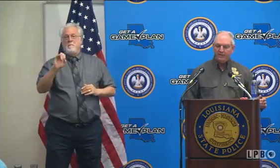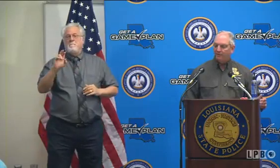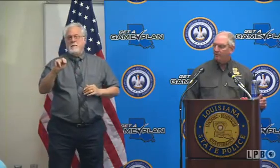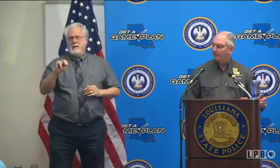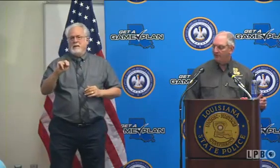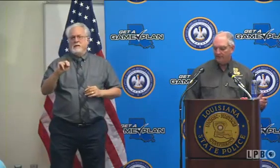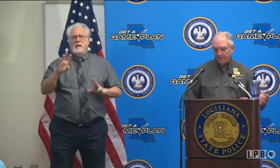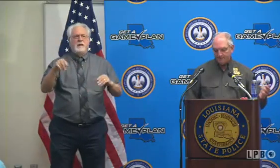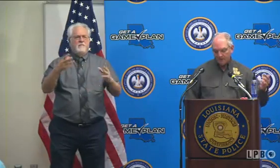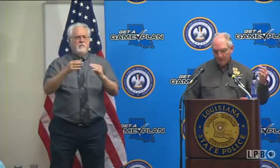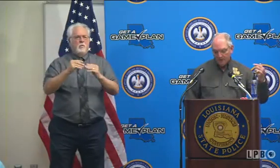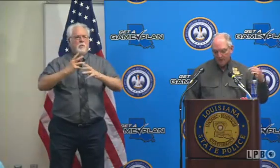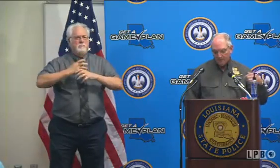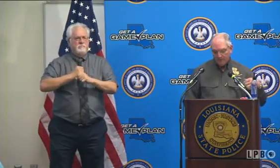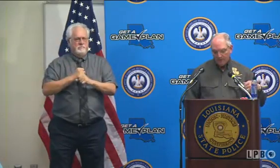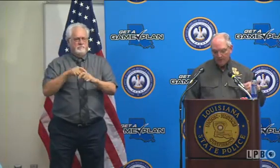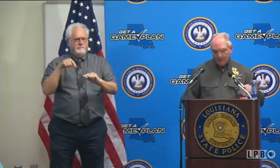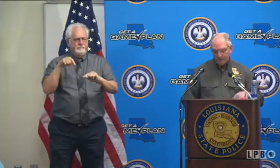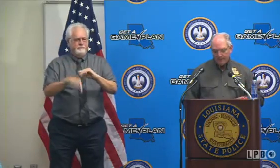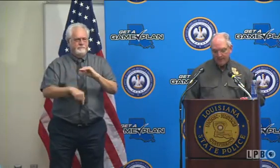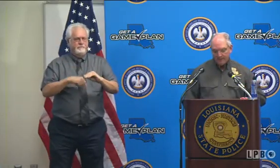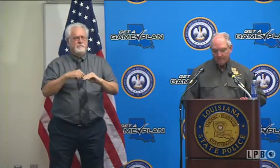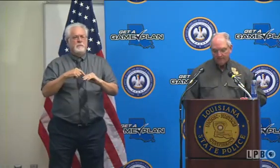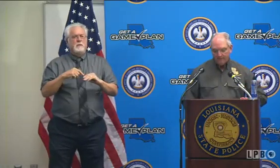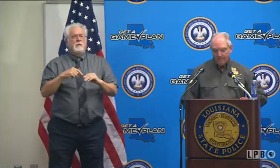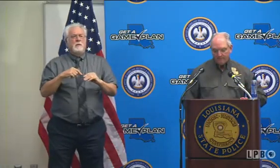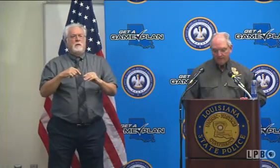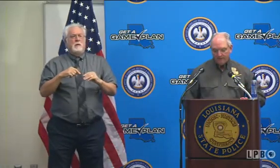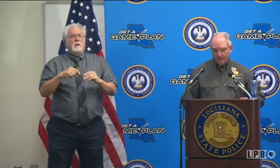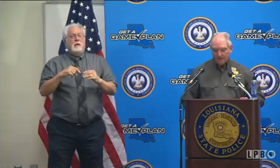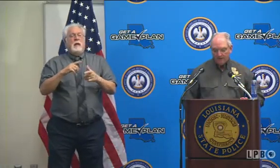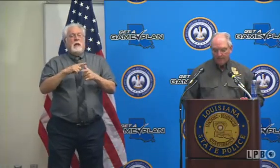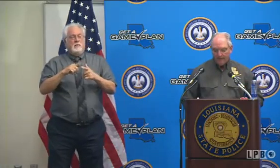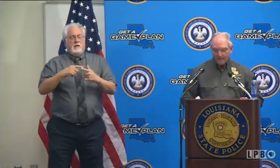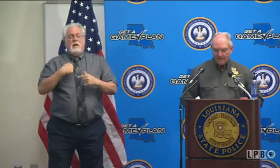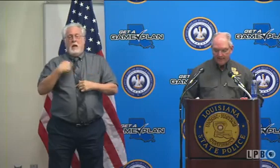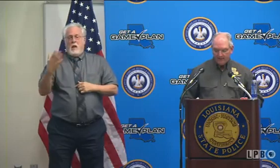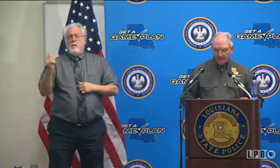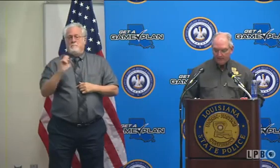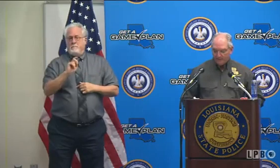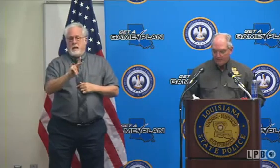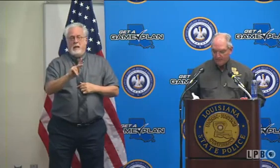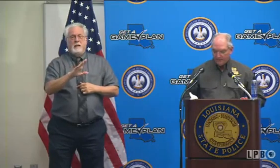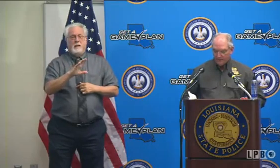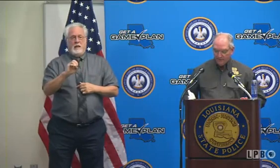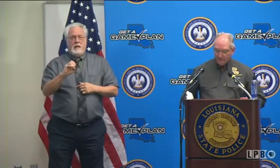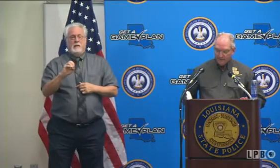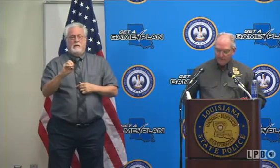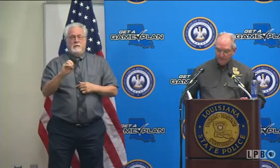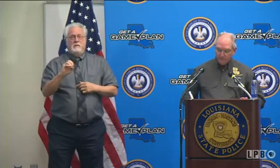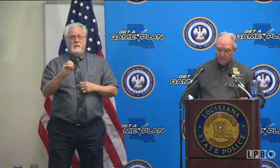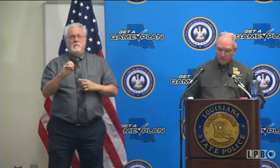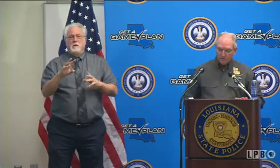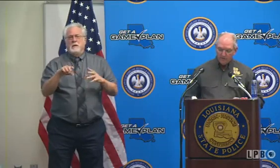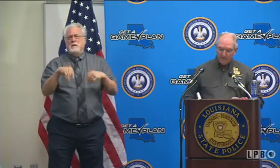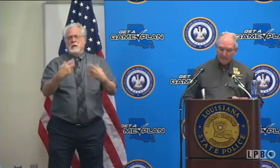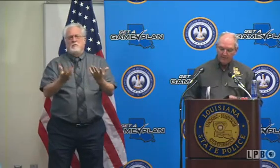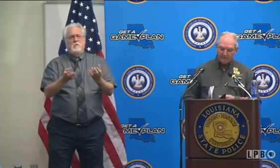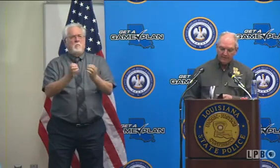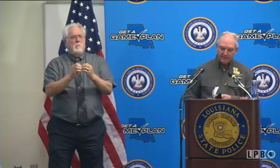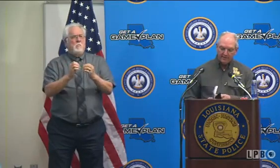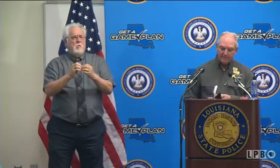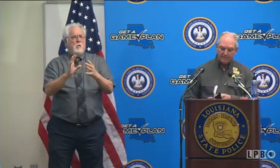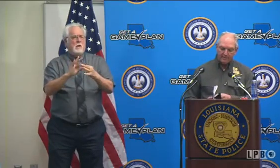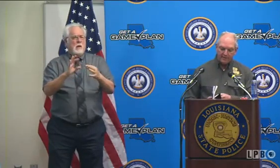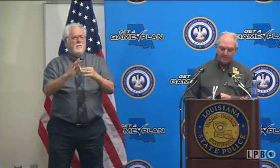more detailed briefing. On the backside of that briefing, I'll come back and give you some more